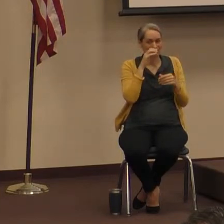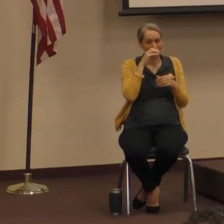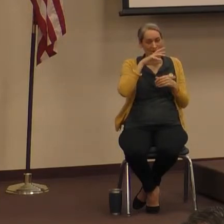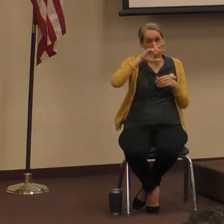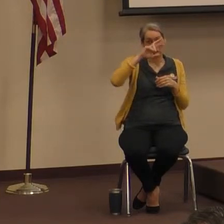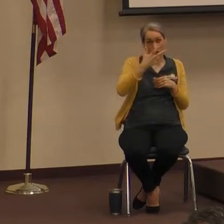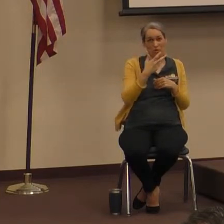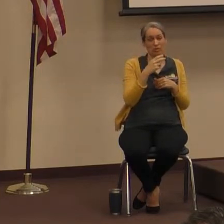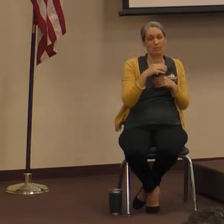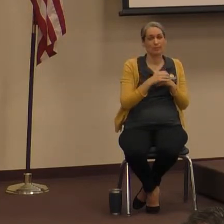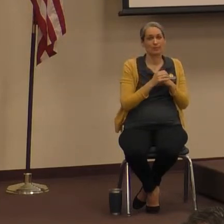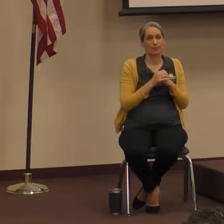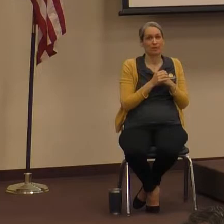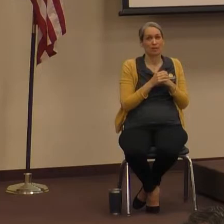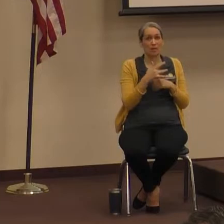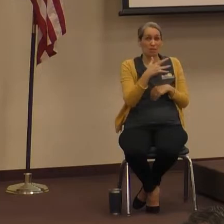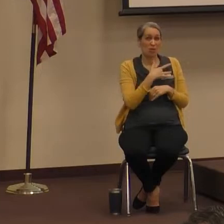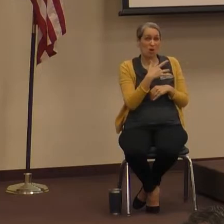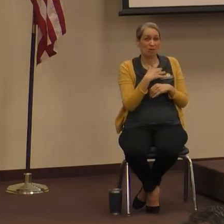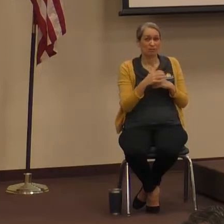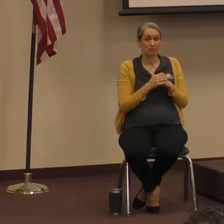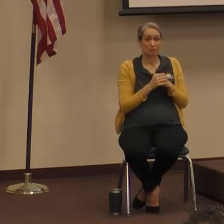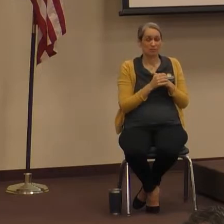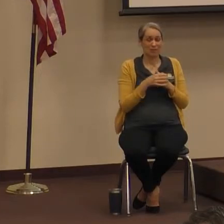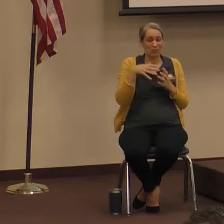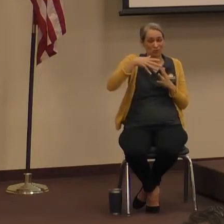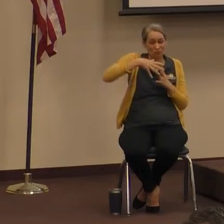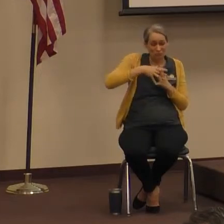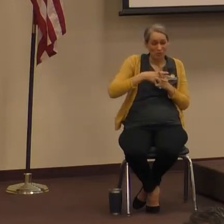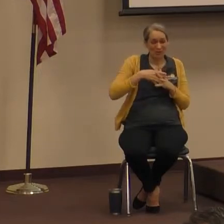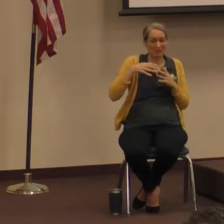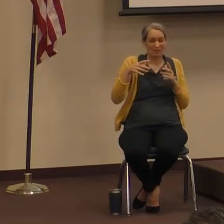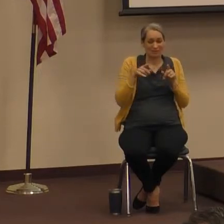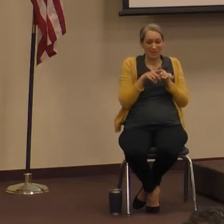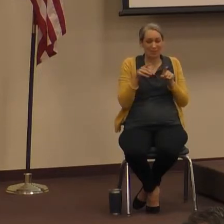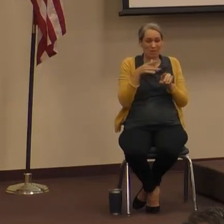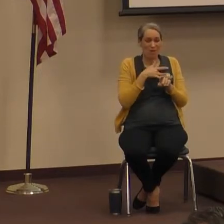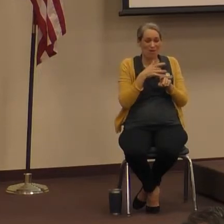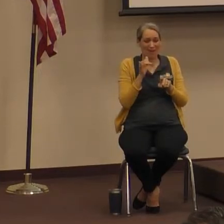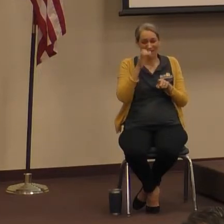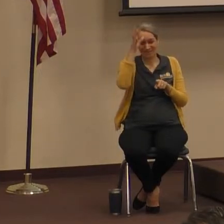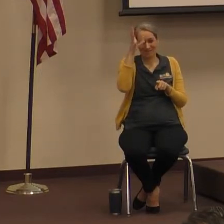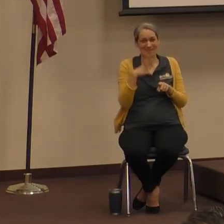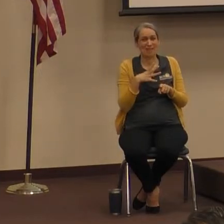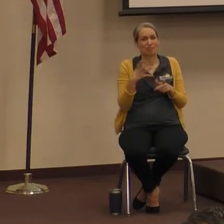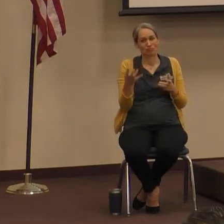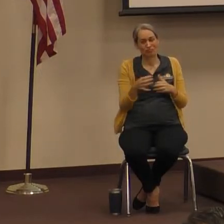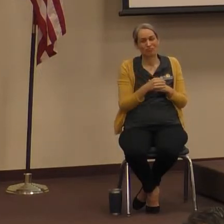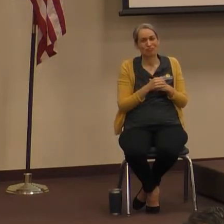one, the heart of it. It's rooted in the same heart as with men.